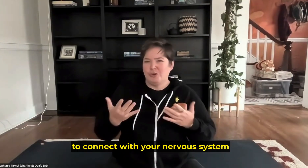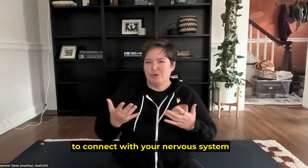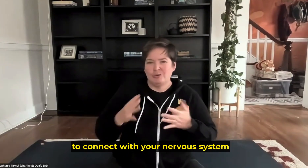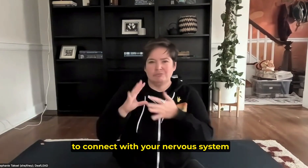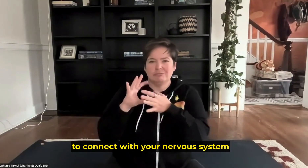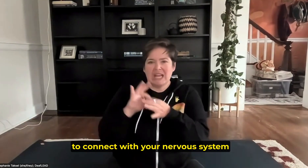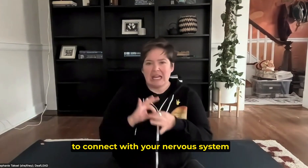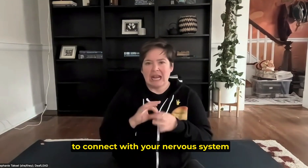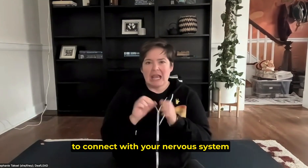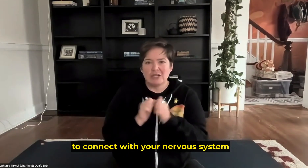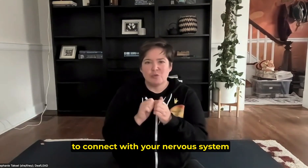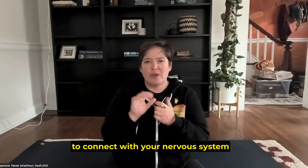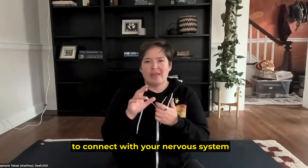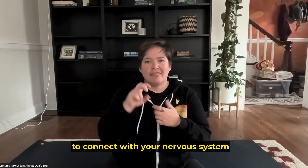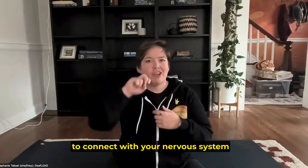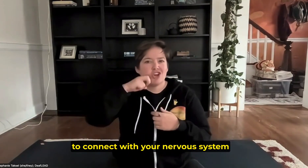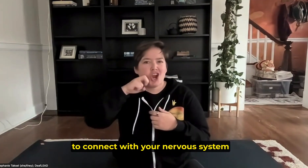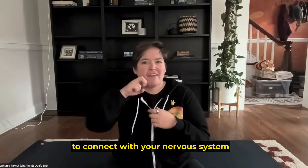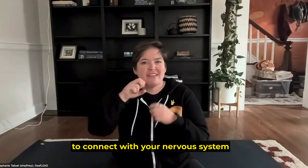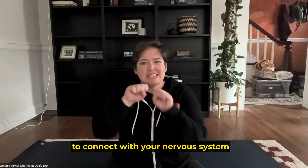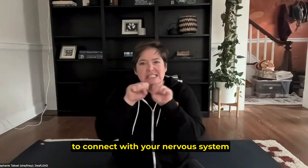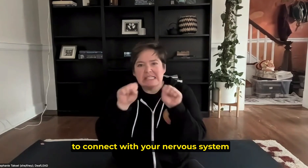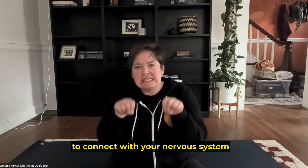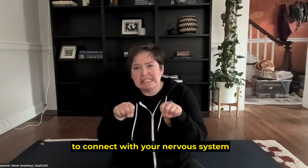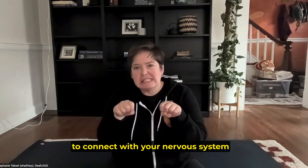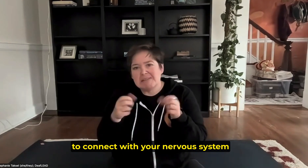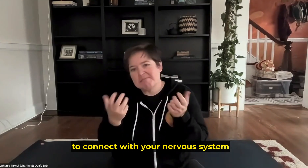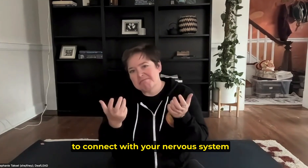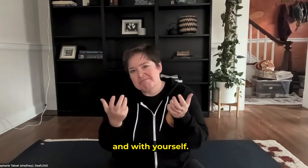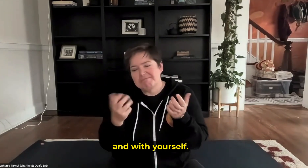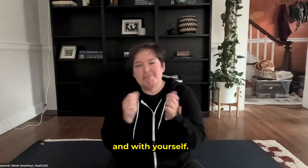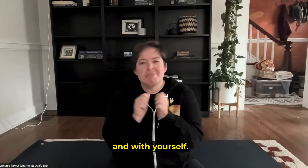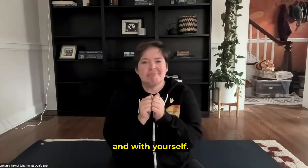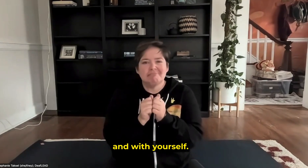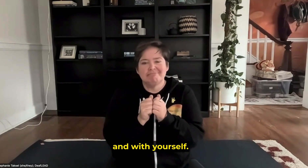to connect with your nervous system and with